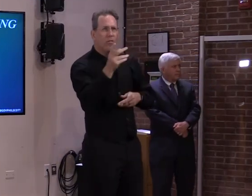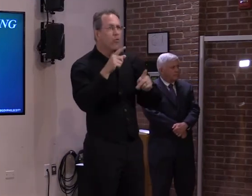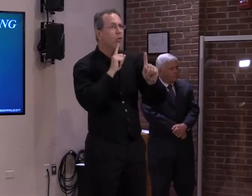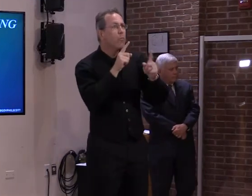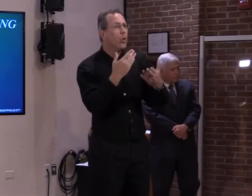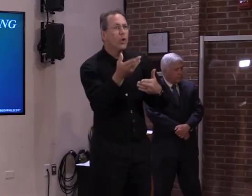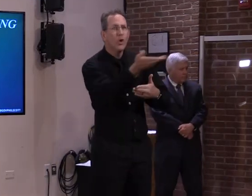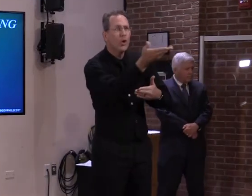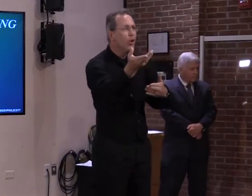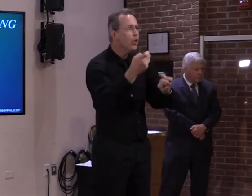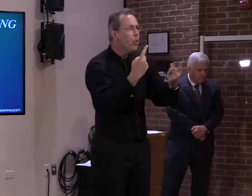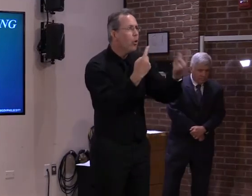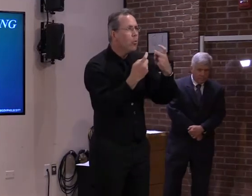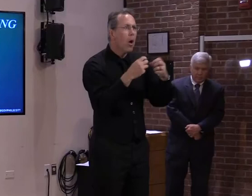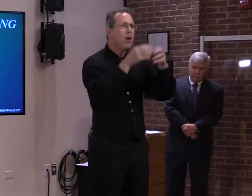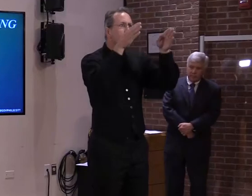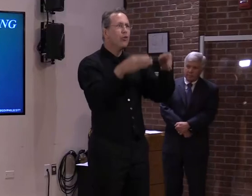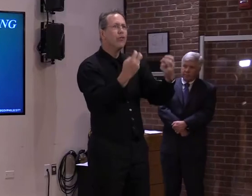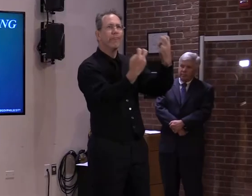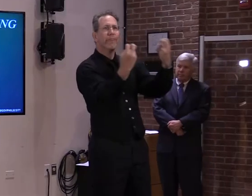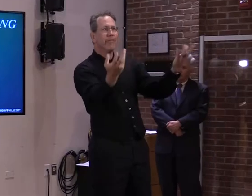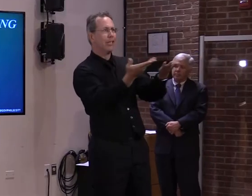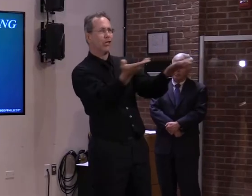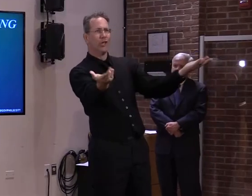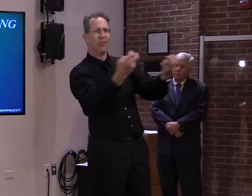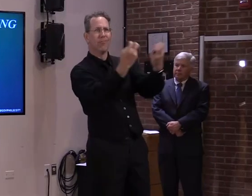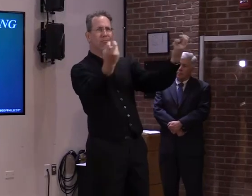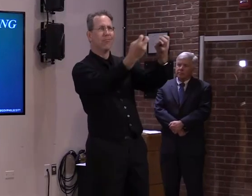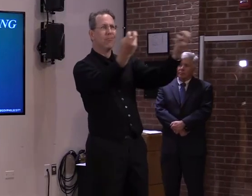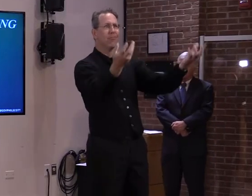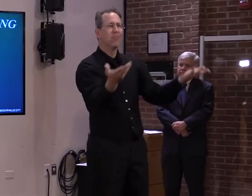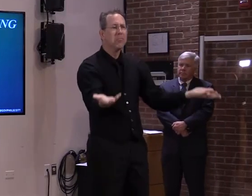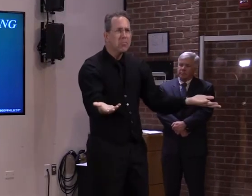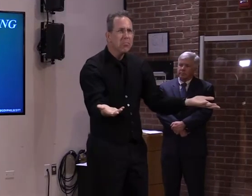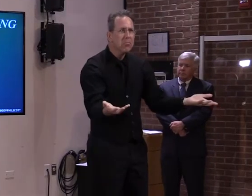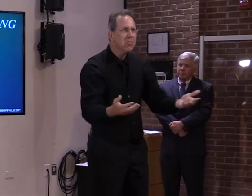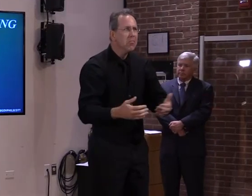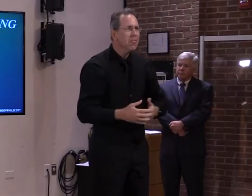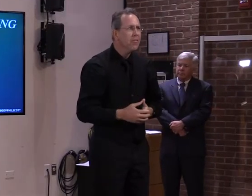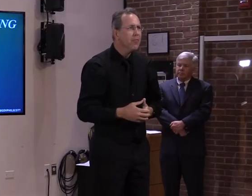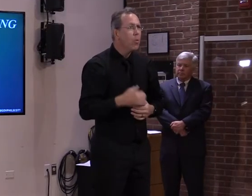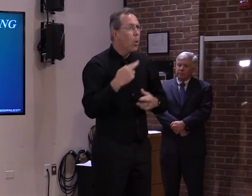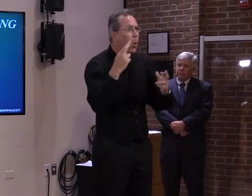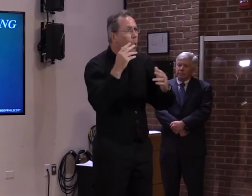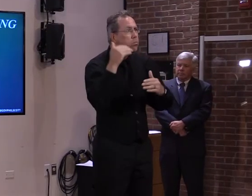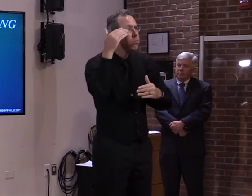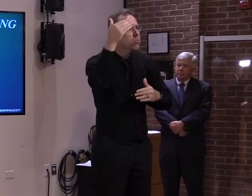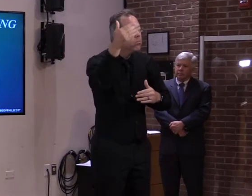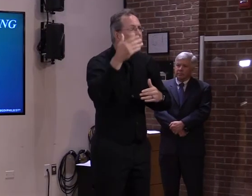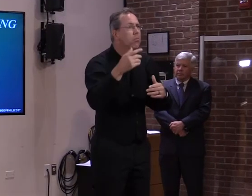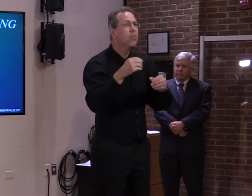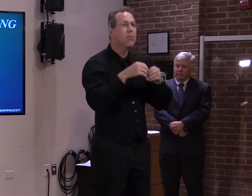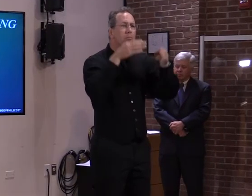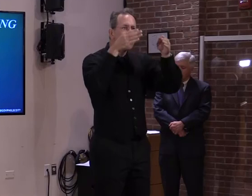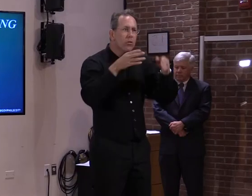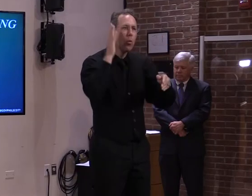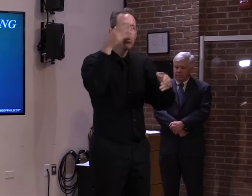room. I would hope that they would, as many people would come in as possible.